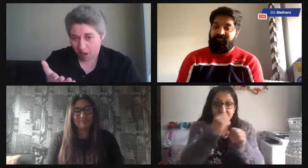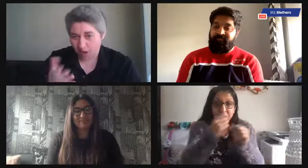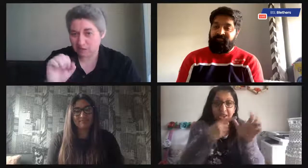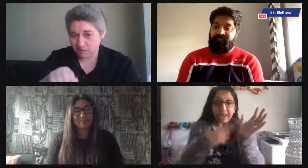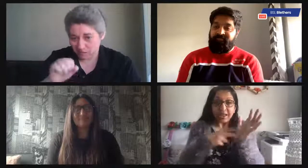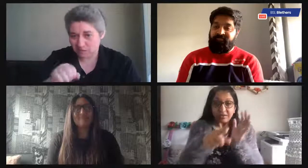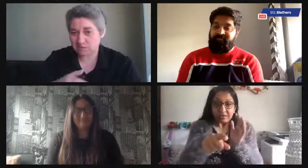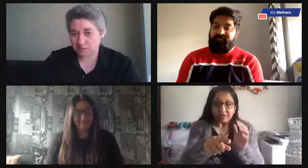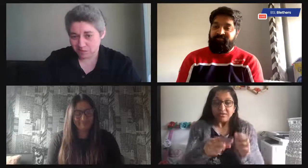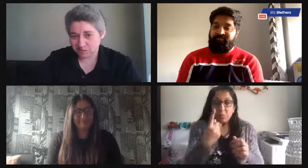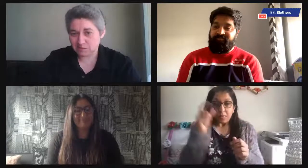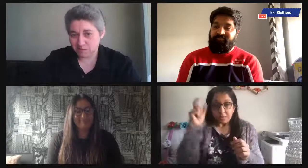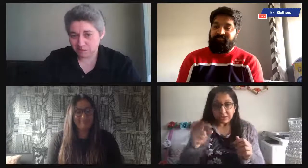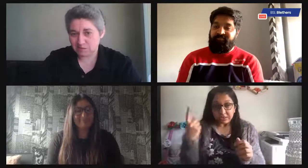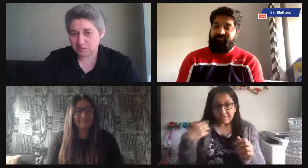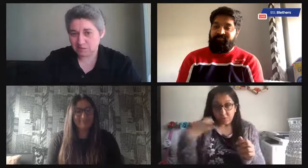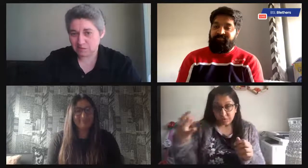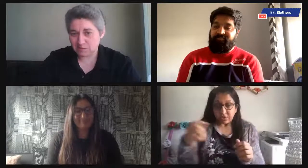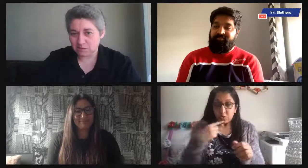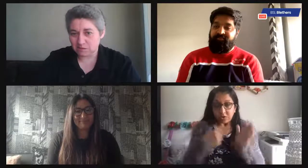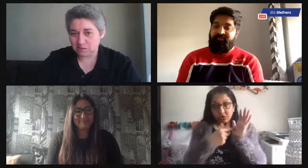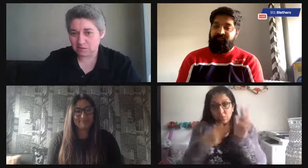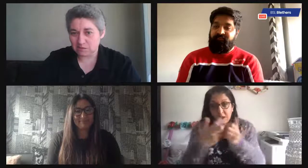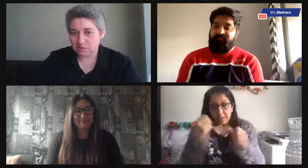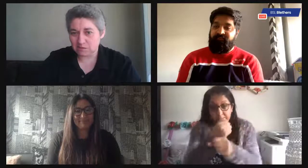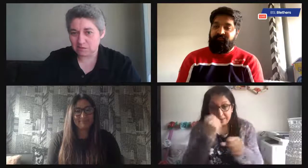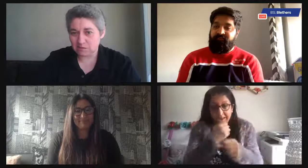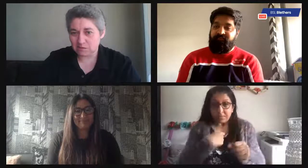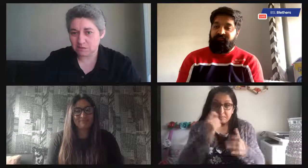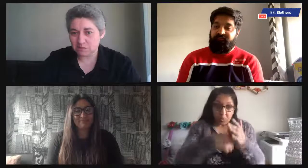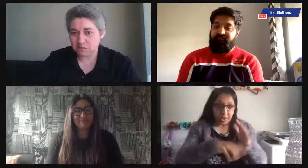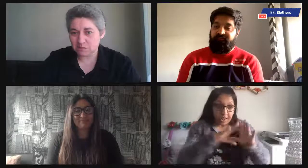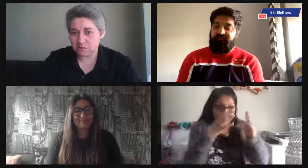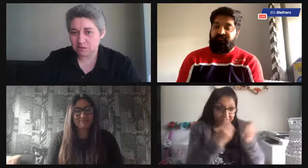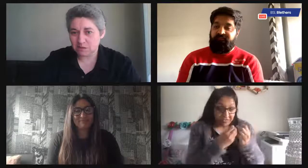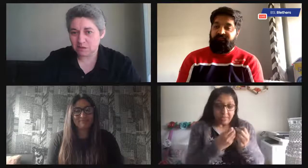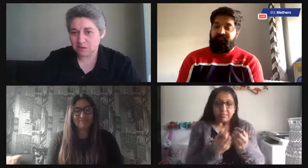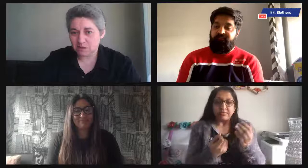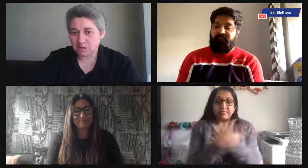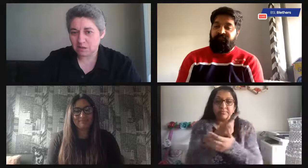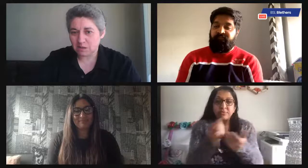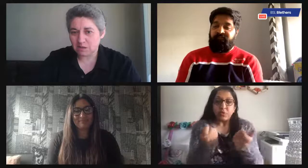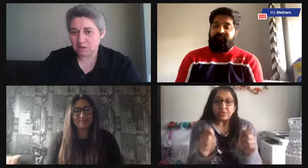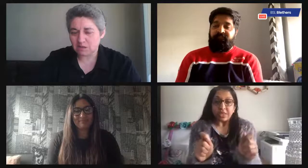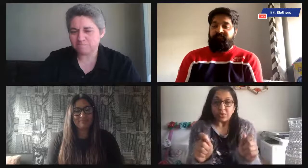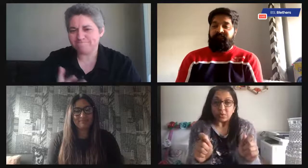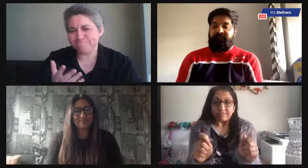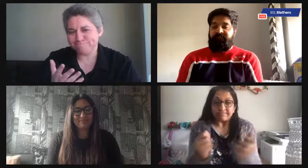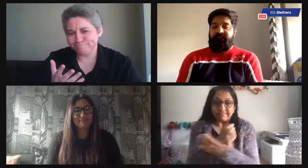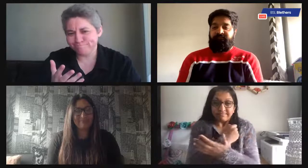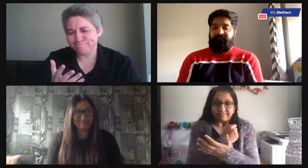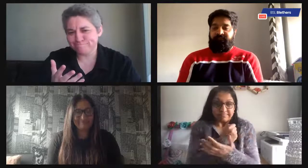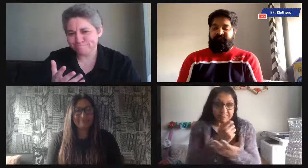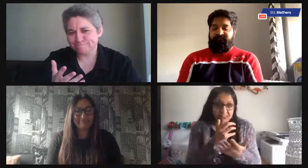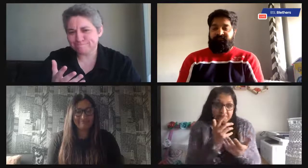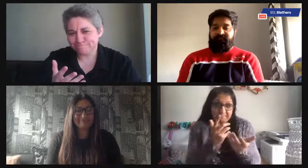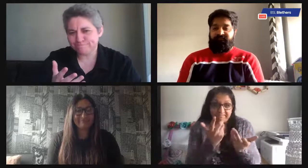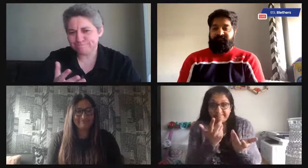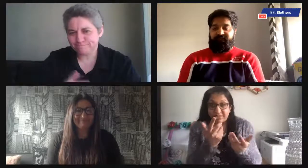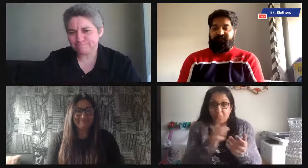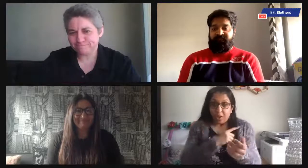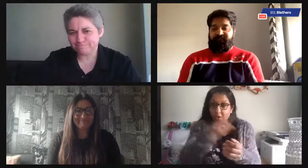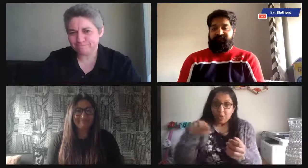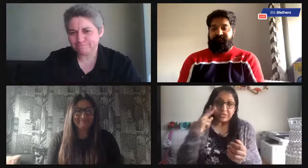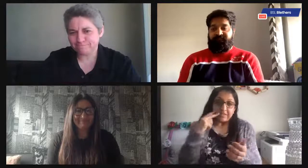it was actually talking about vegan food. It was a person who was going to show us how to make vegan food, but